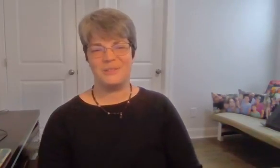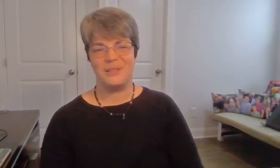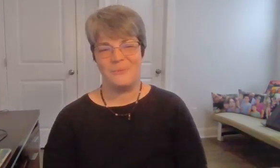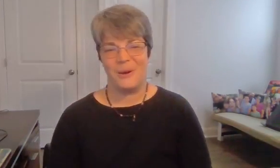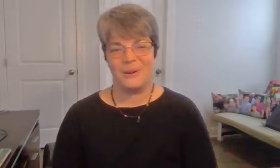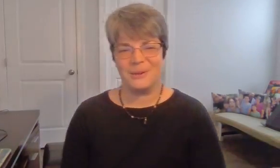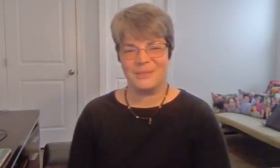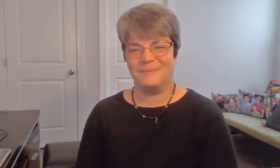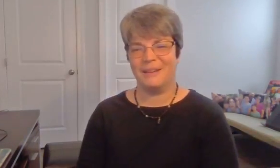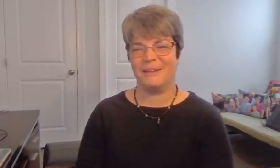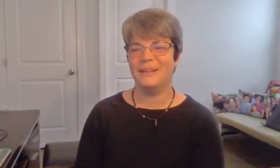loud walkers. Anyway,